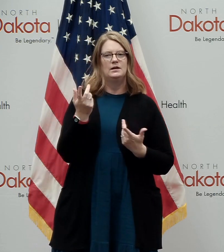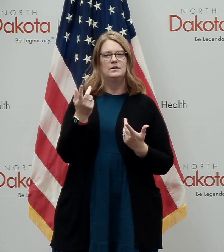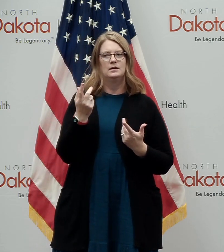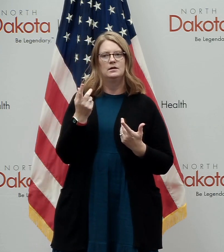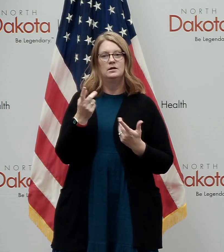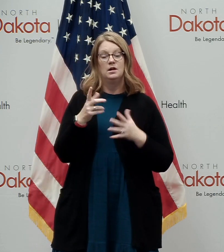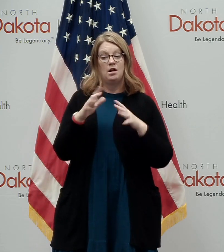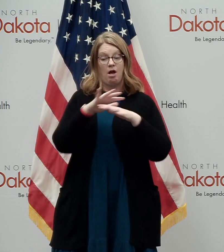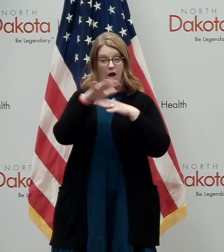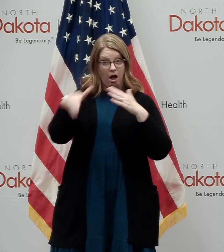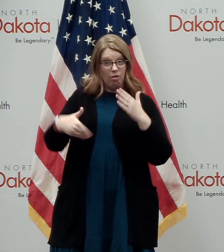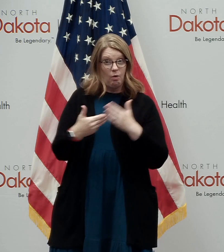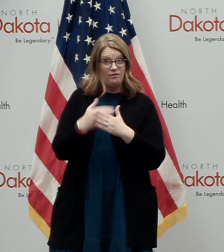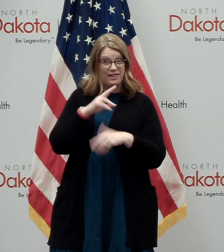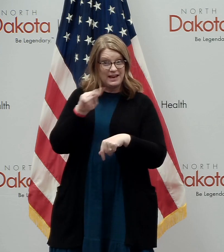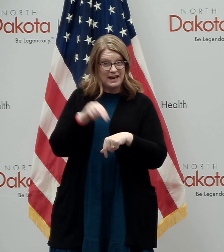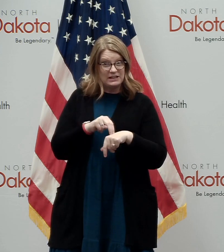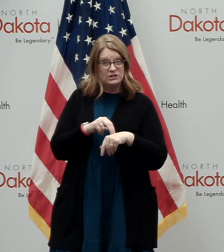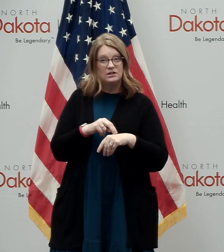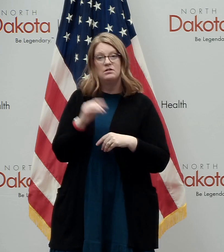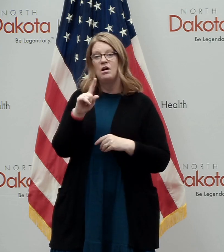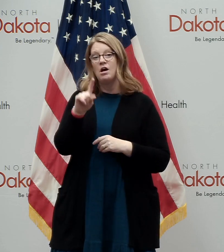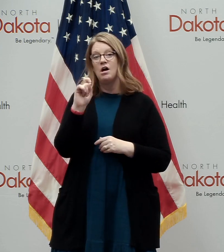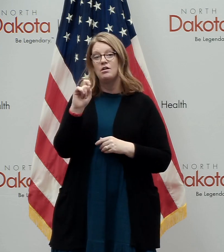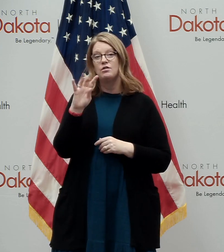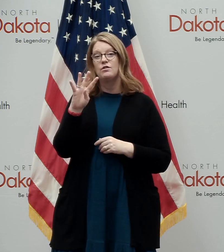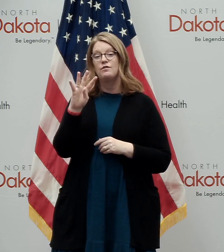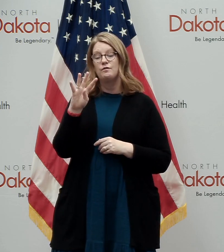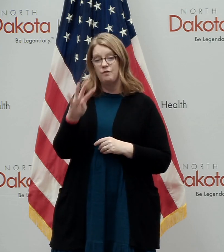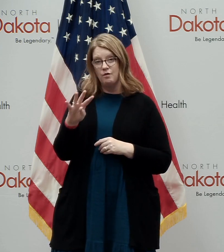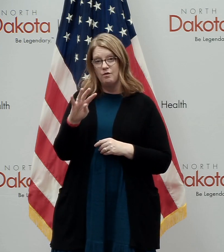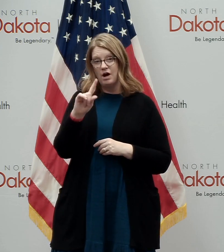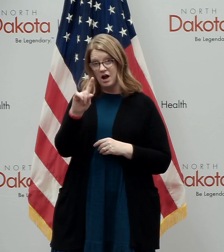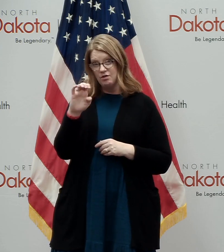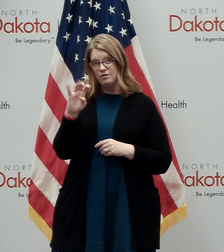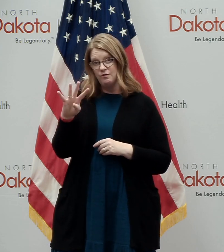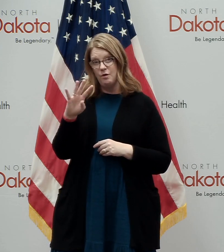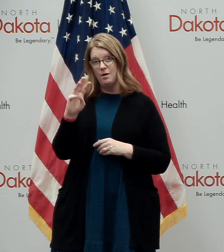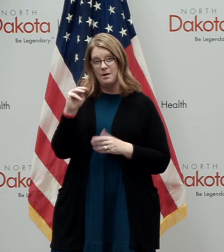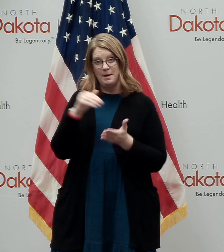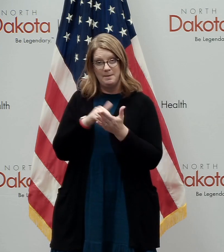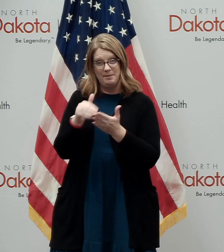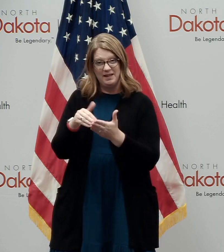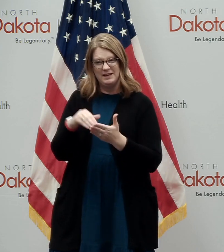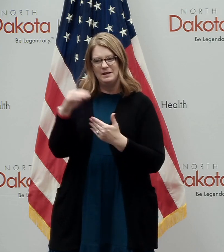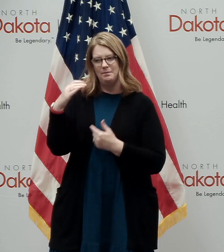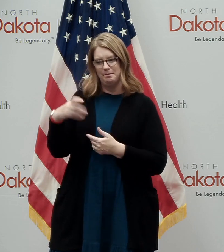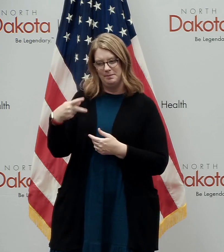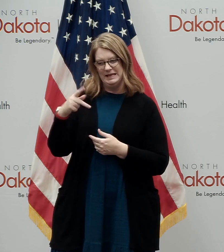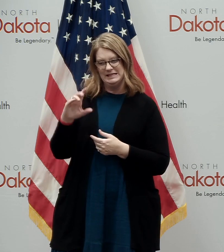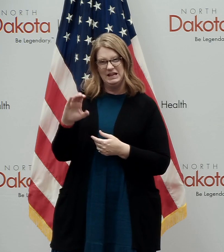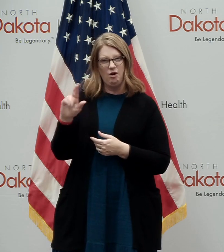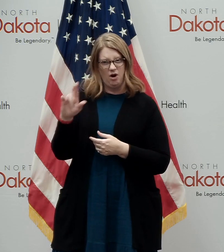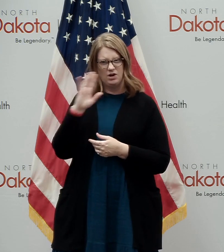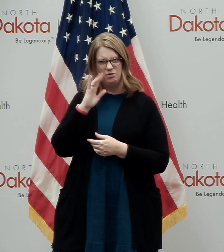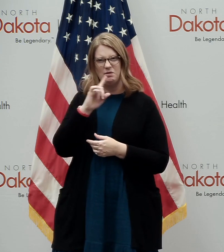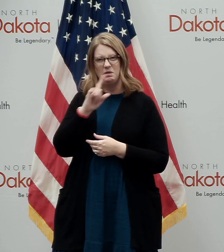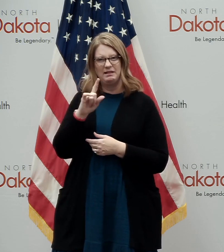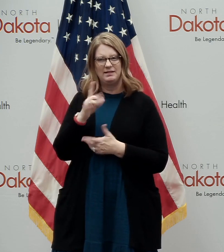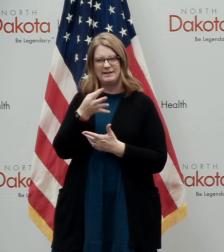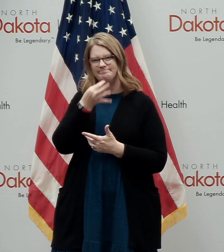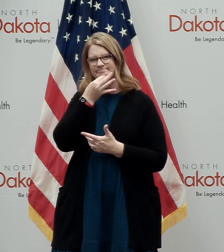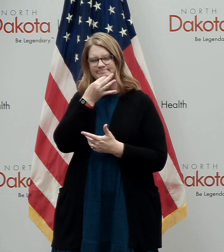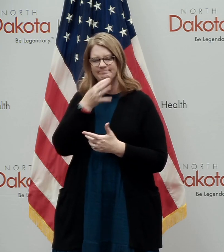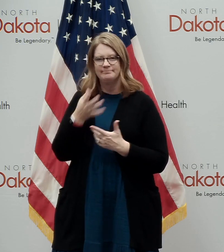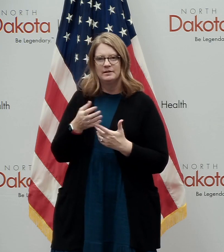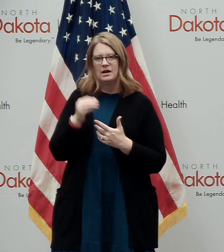collectively as a nation, we've done 104 million of the PCR. Those are the highest accuracy lab tests. 104 million of those have